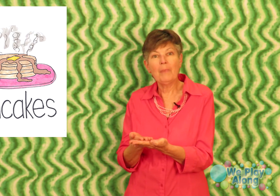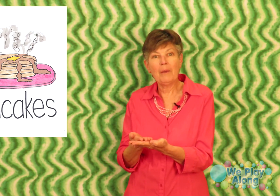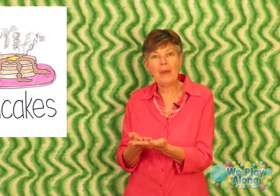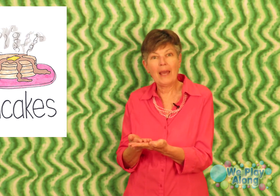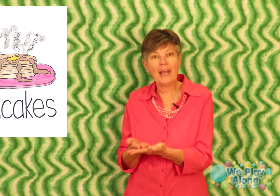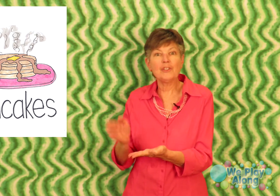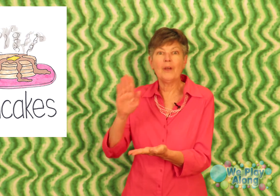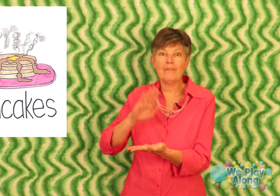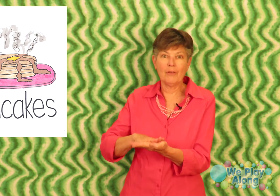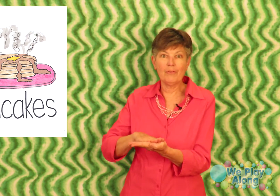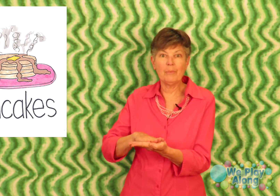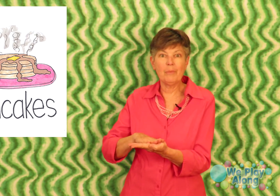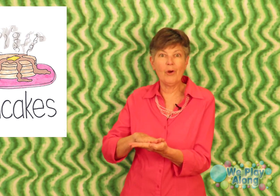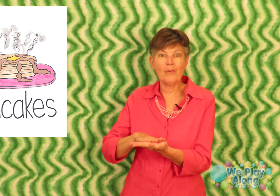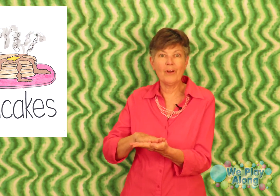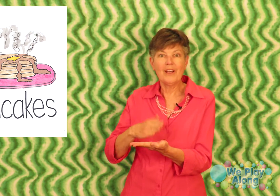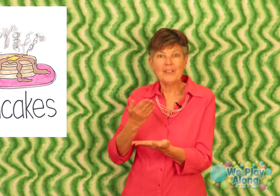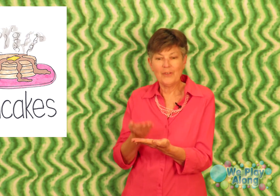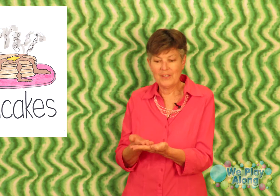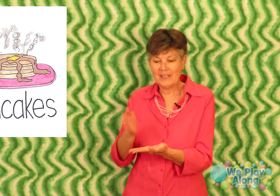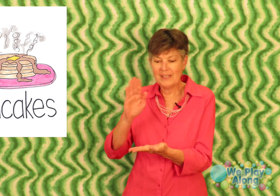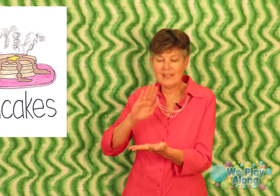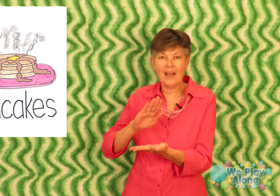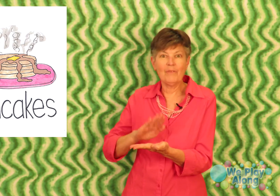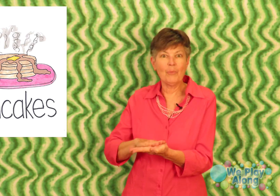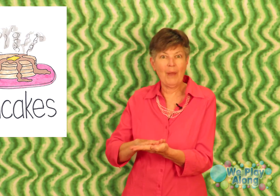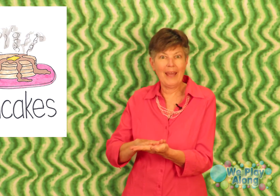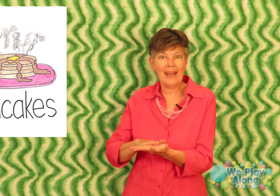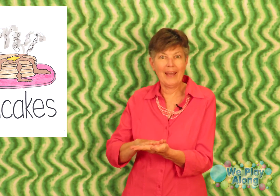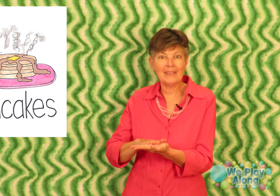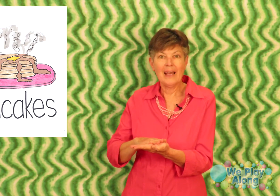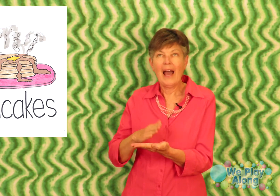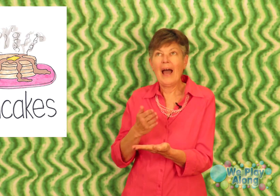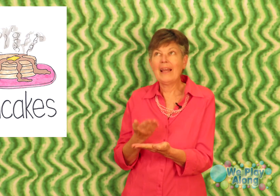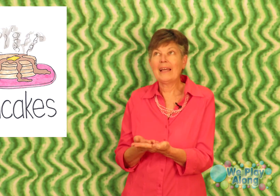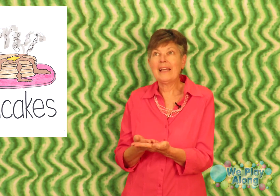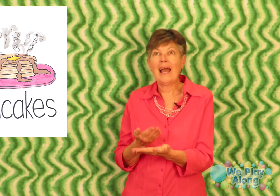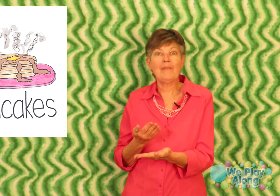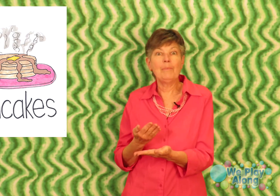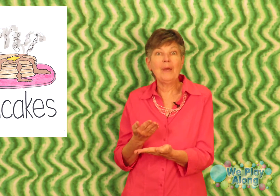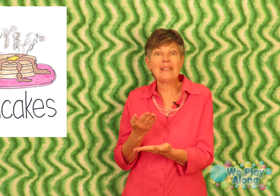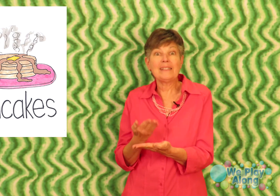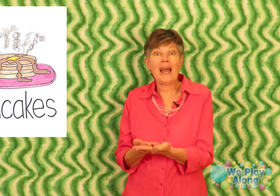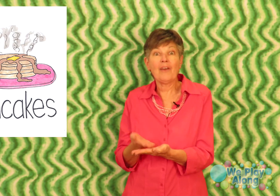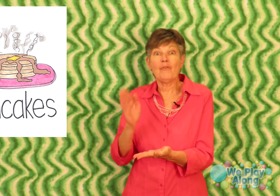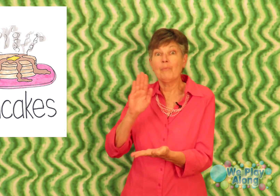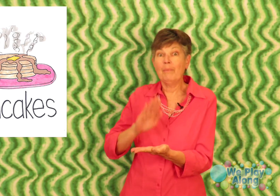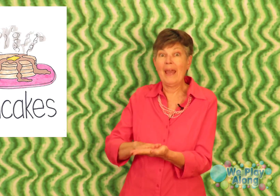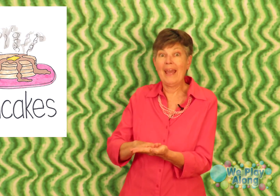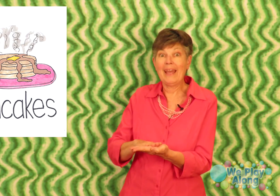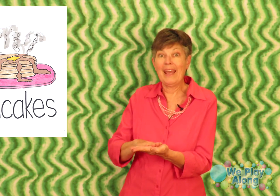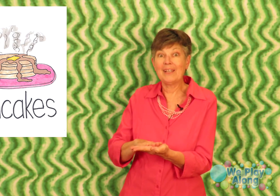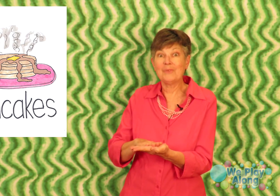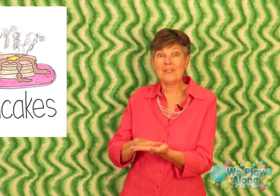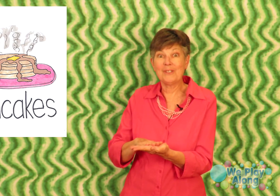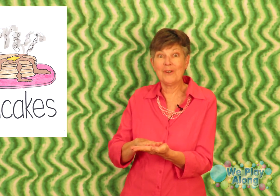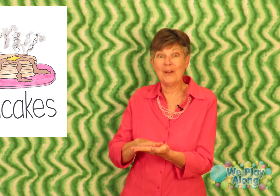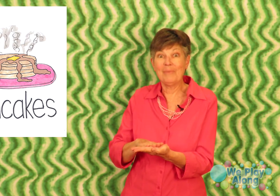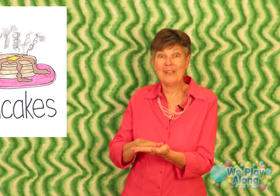make pancakes, you have to flip them over. So this is a sign for pancakes. I like to have a big stack of pancakes with syrup on